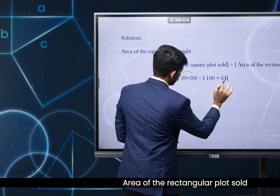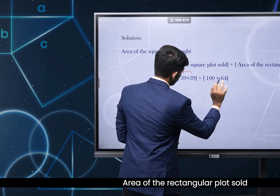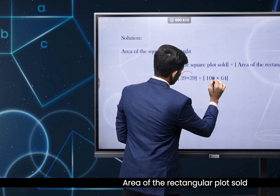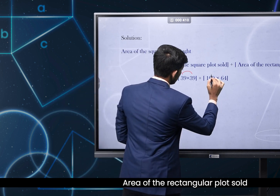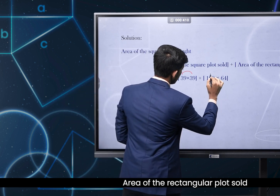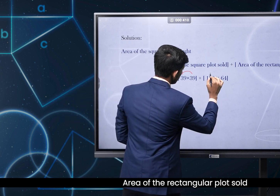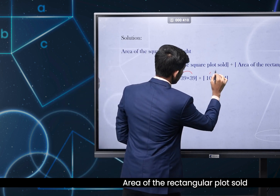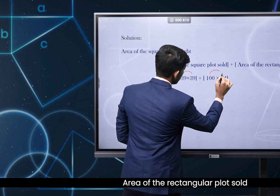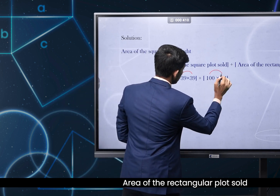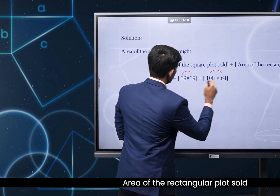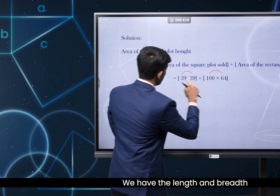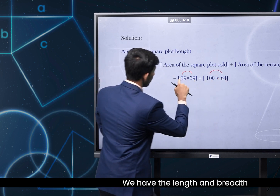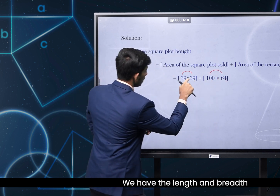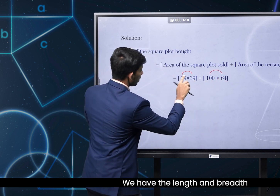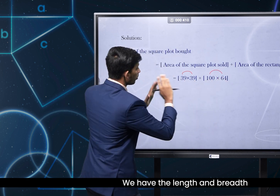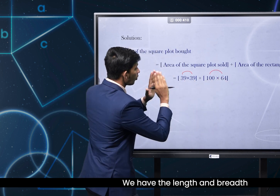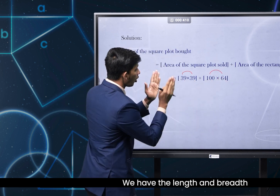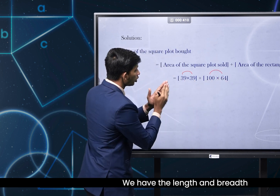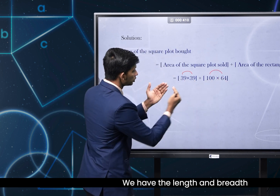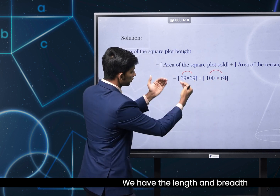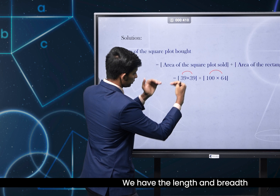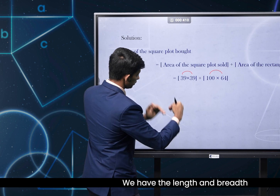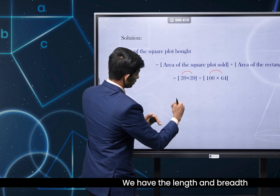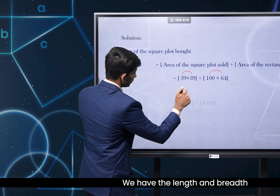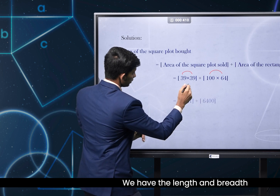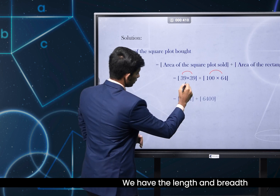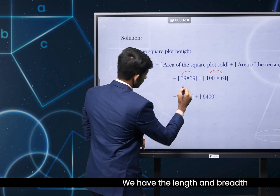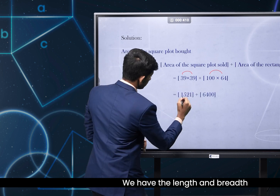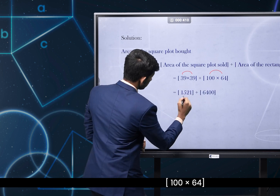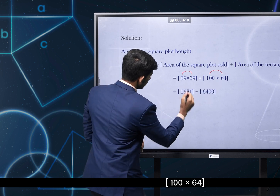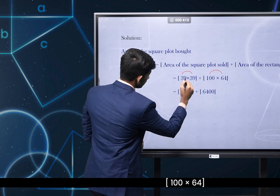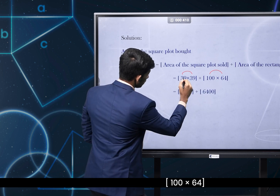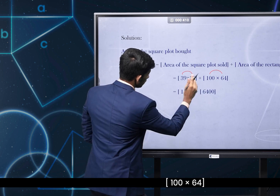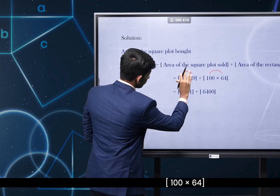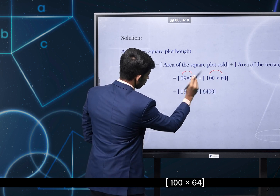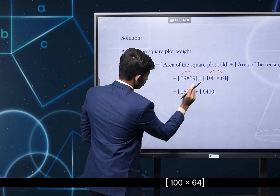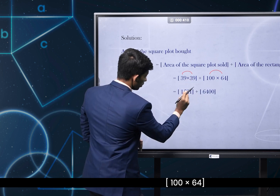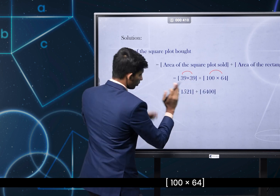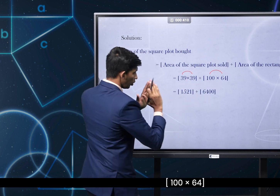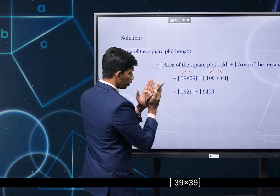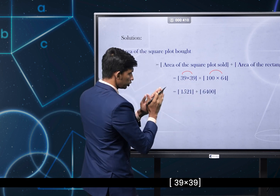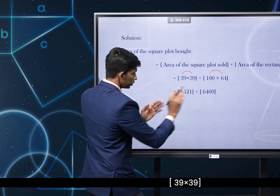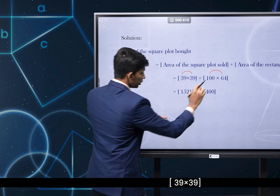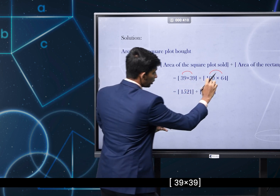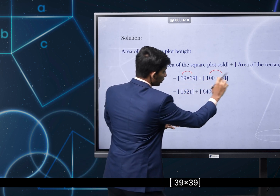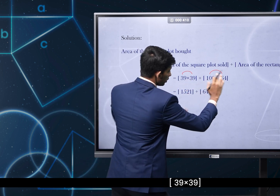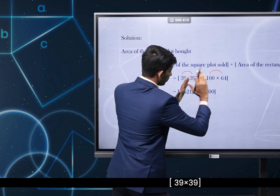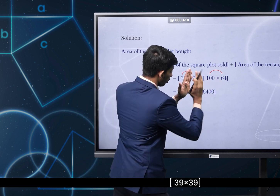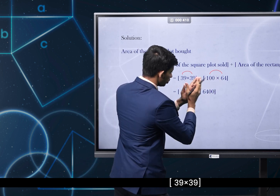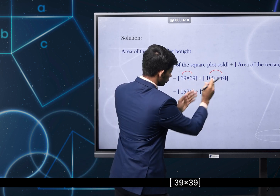area of the rectangular plot sold, we have the length and breadth, 100 into 64. 39 into 39 gives